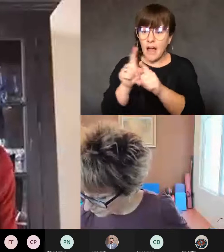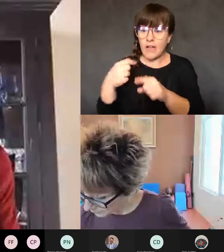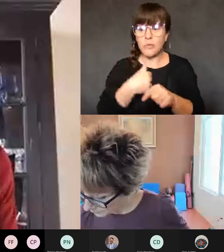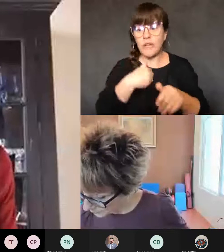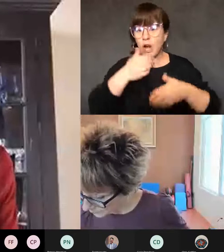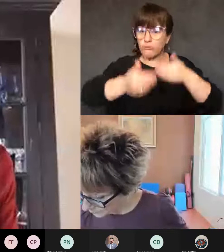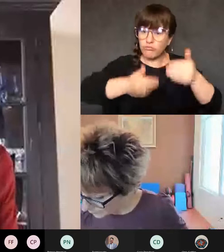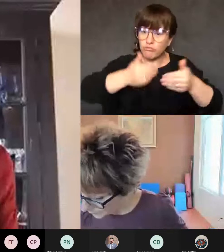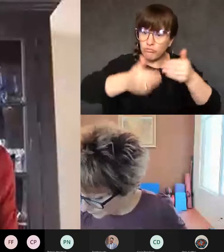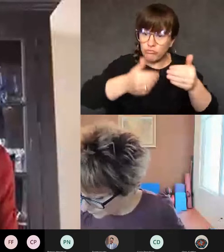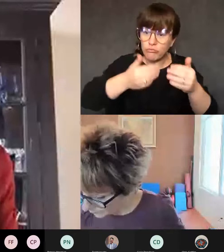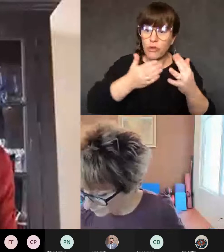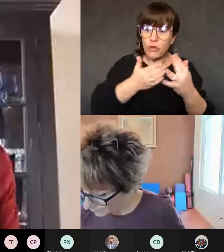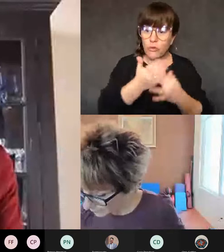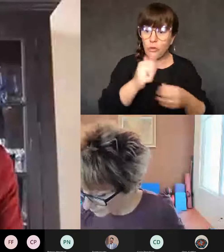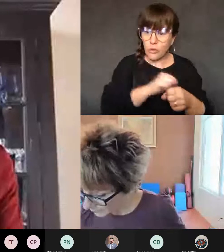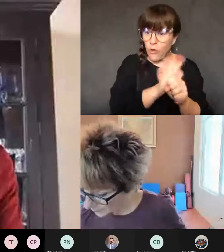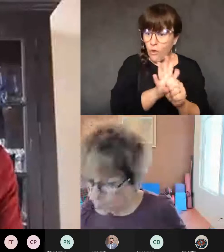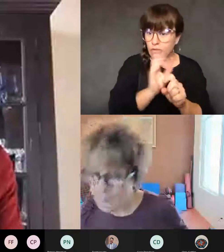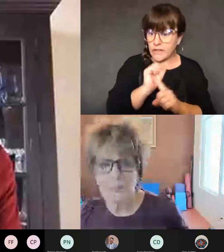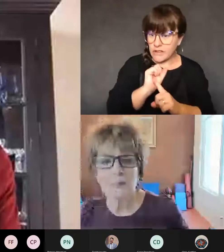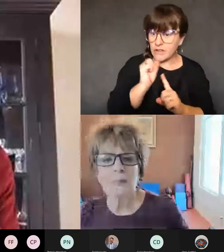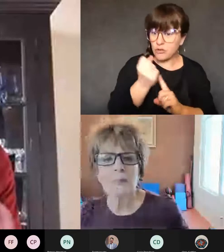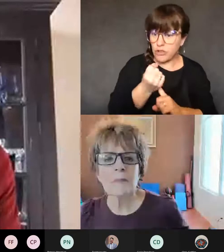the whole COVID thing, our